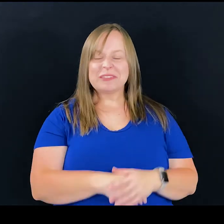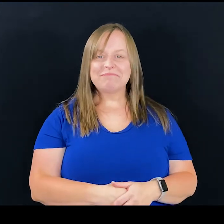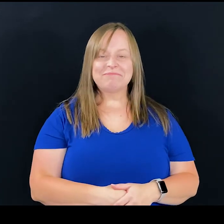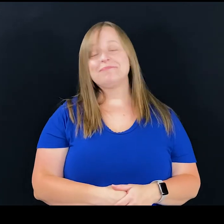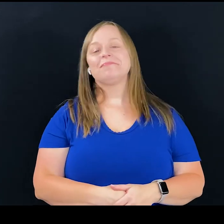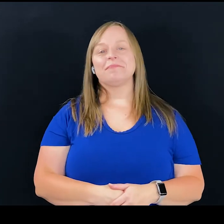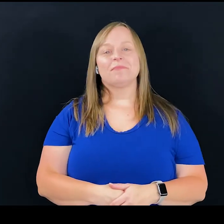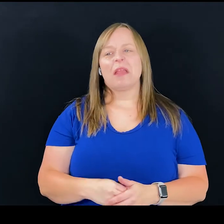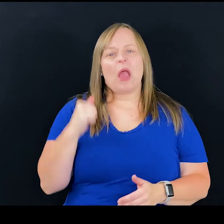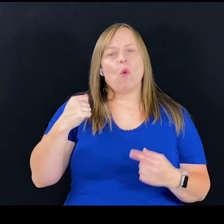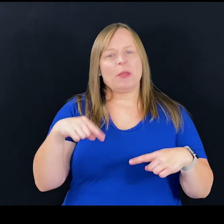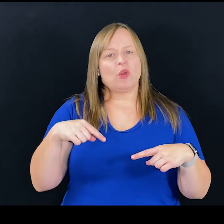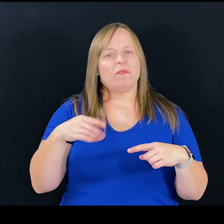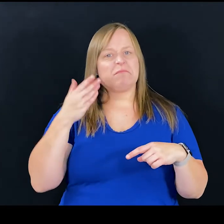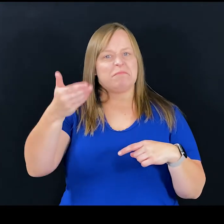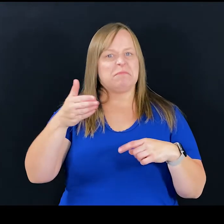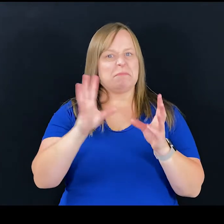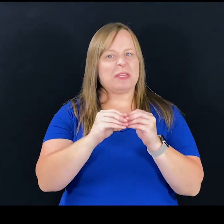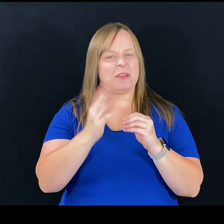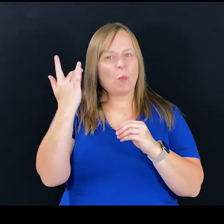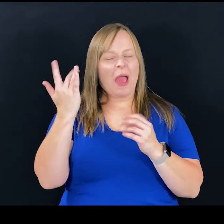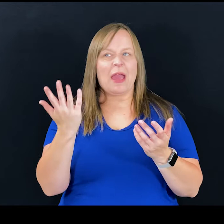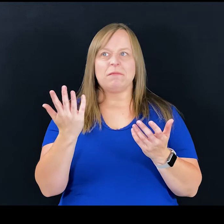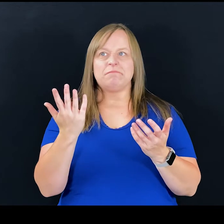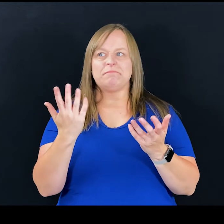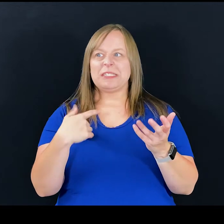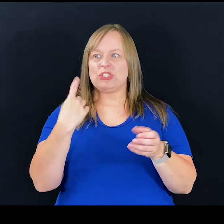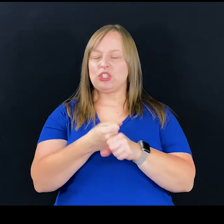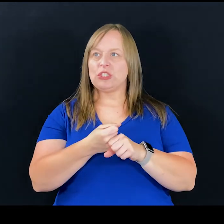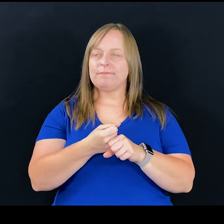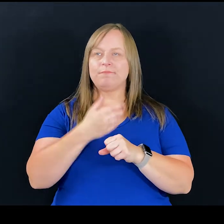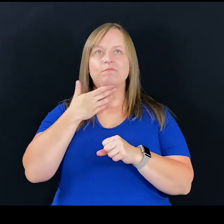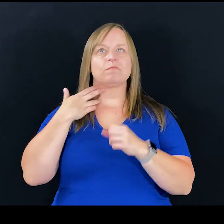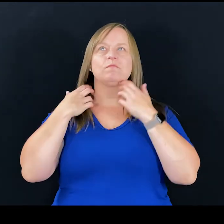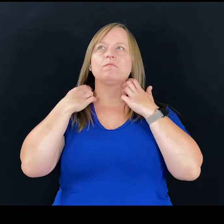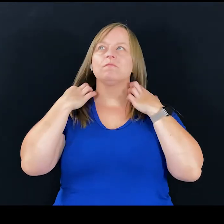nervous. I will not be nervous going to the meeting this year because